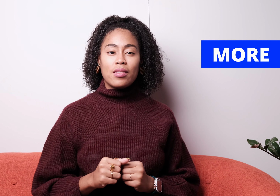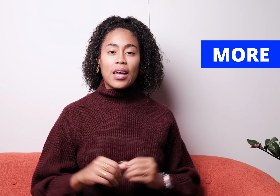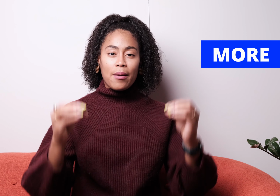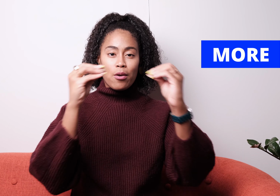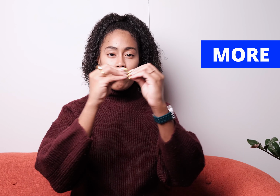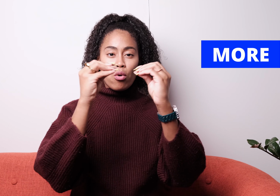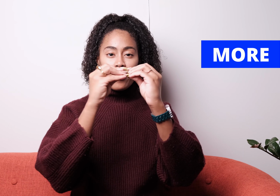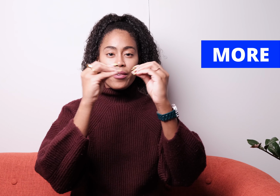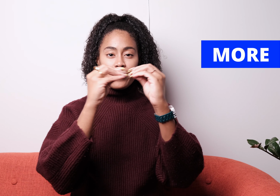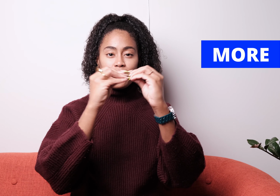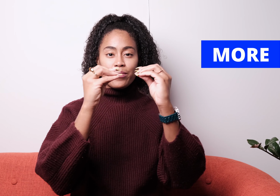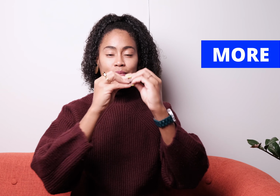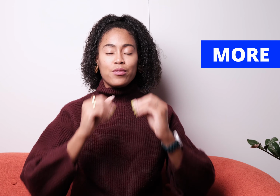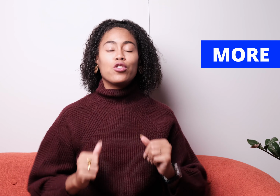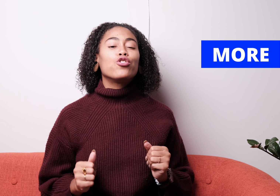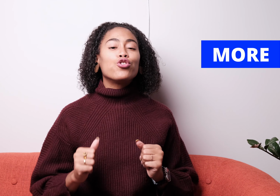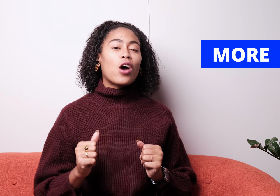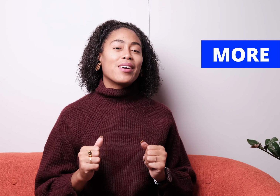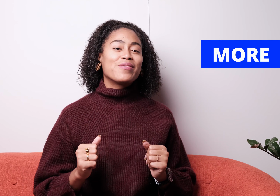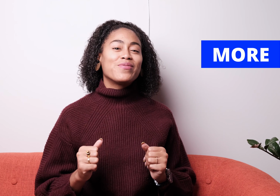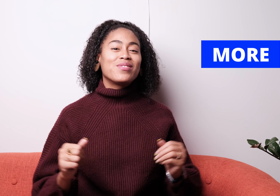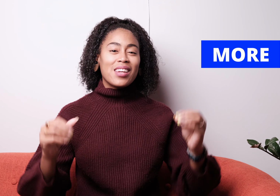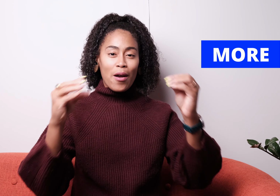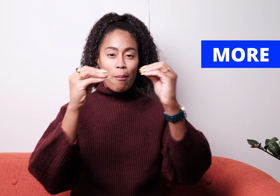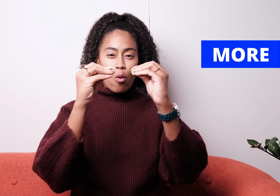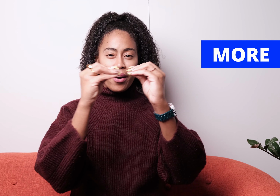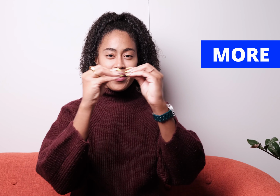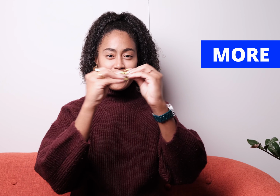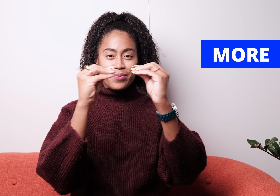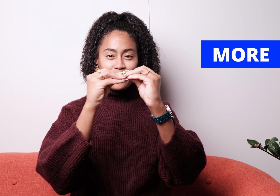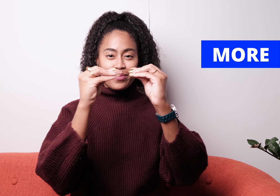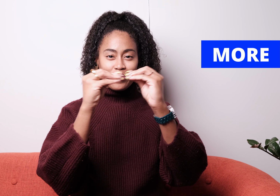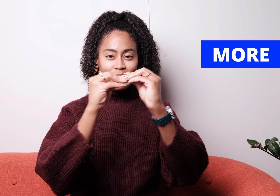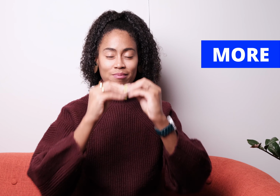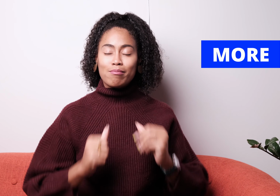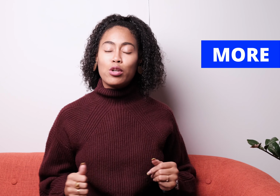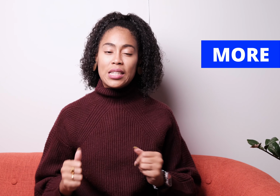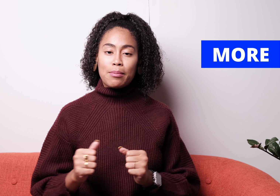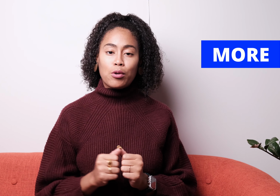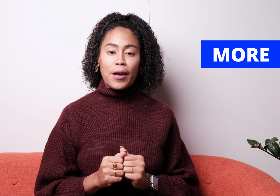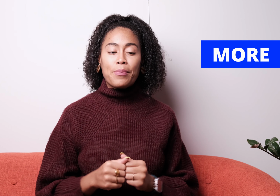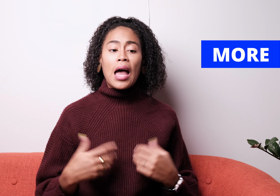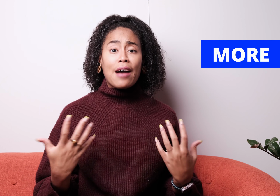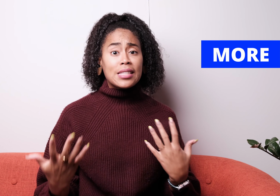Again, more. You try. More. Pretty simple, right? I've seen